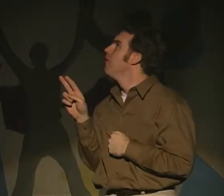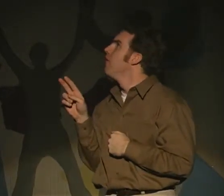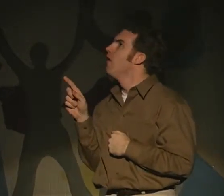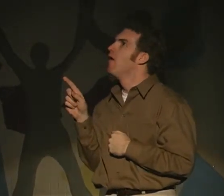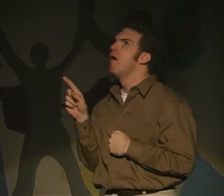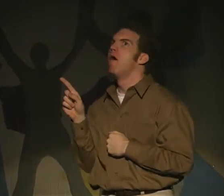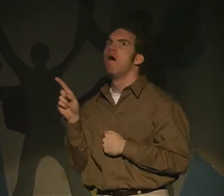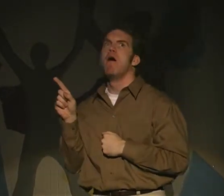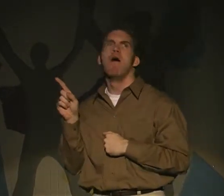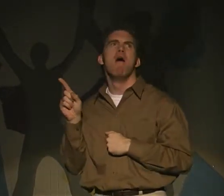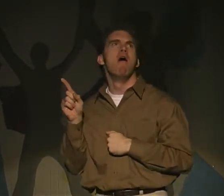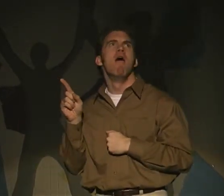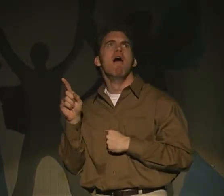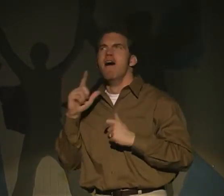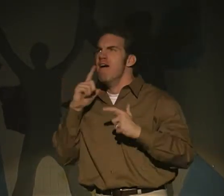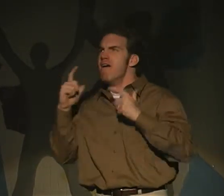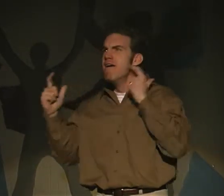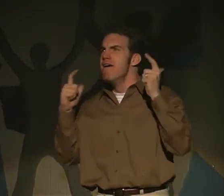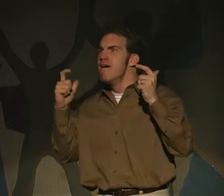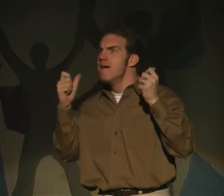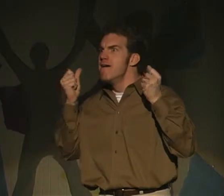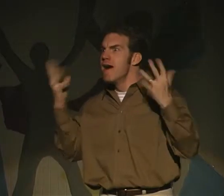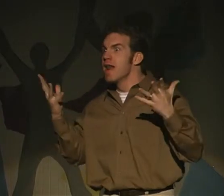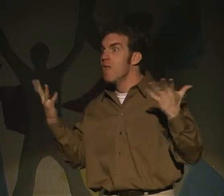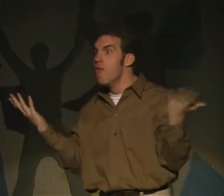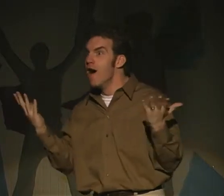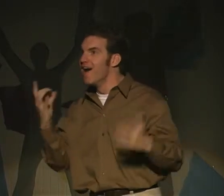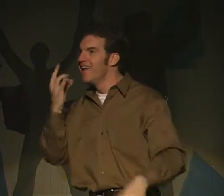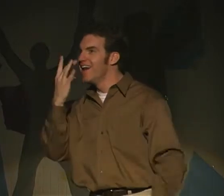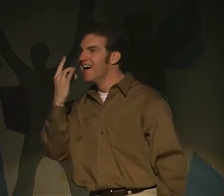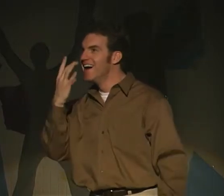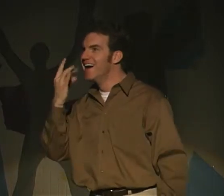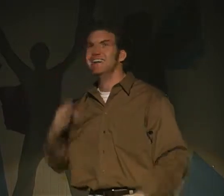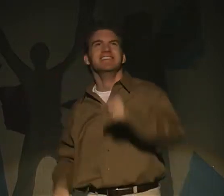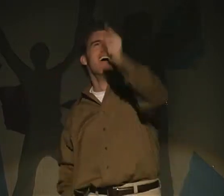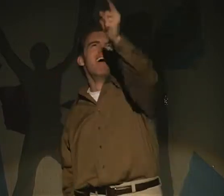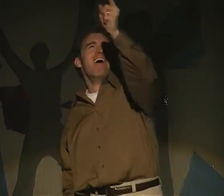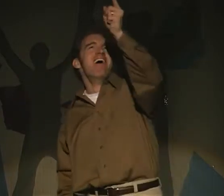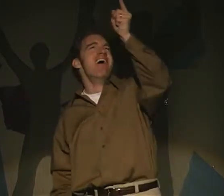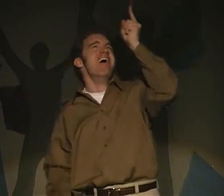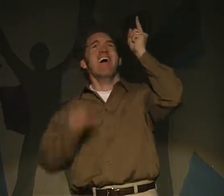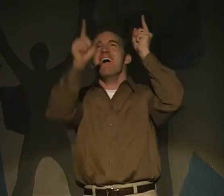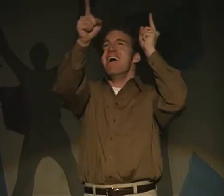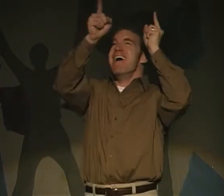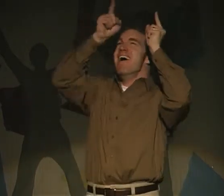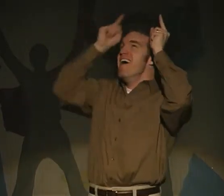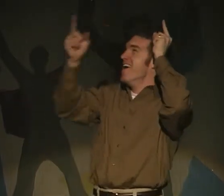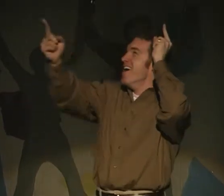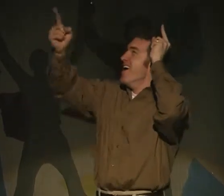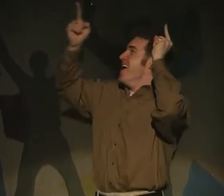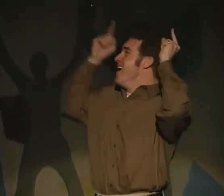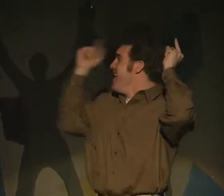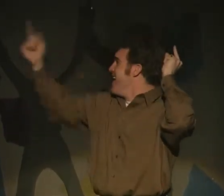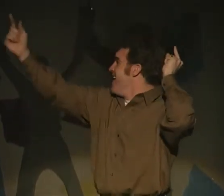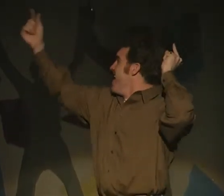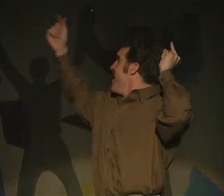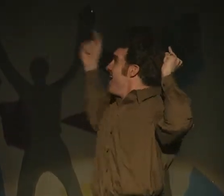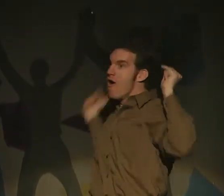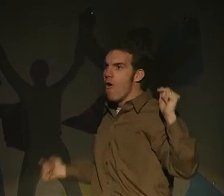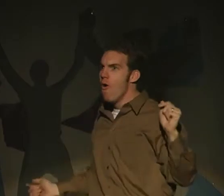So then I would notice that there were quite a few lights hanging from the ceiling, rows and rows